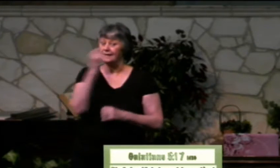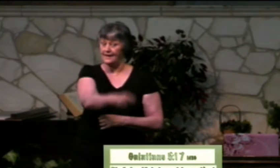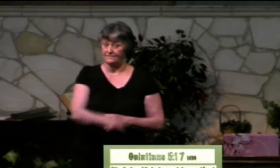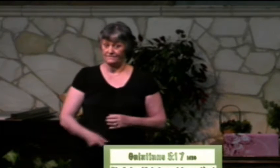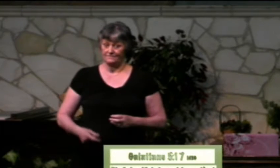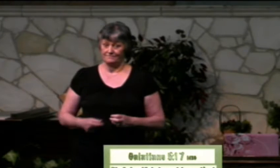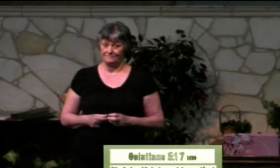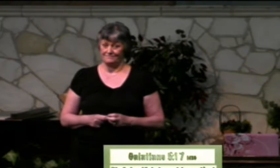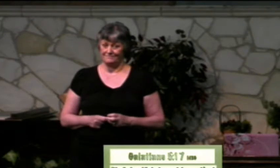gave